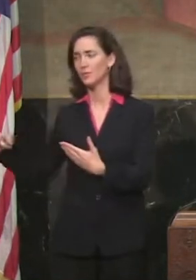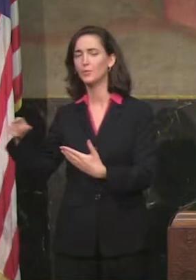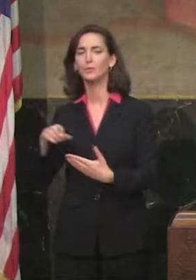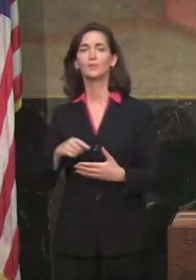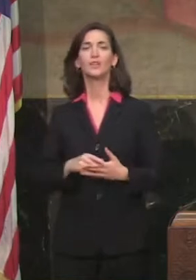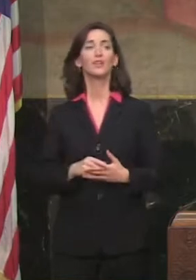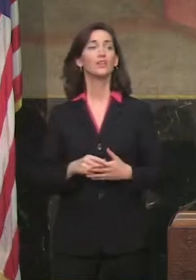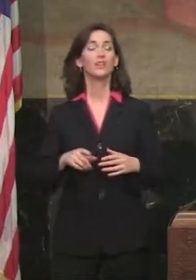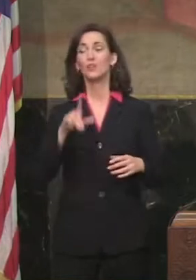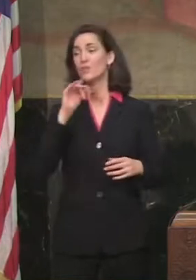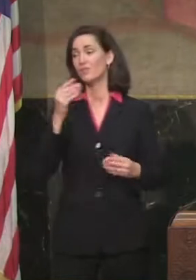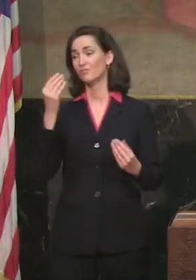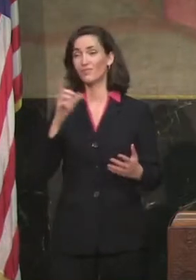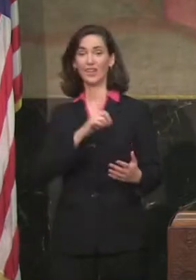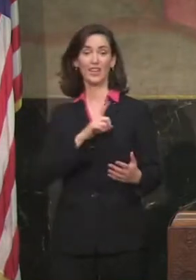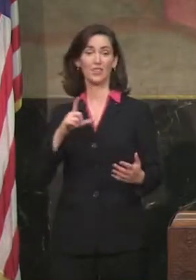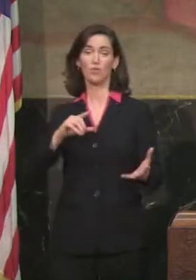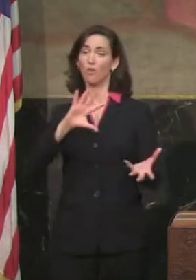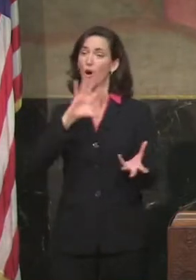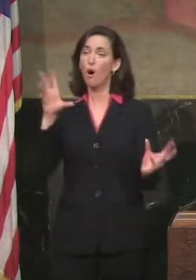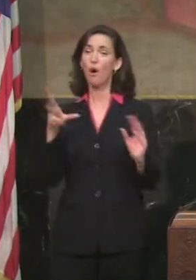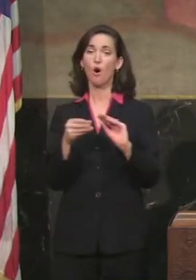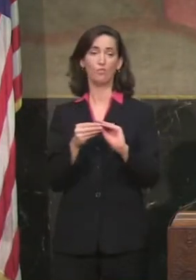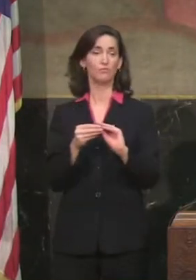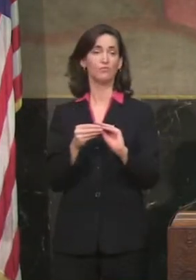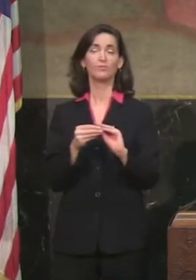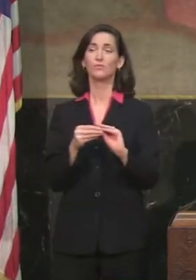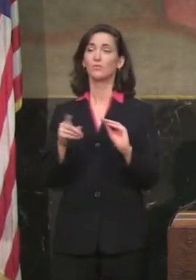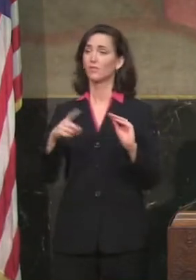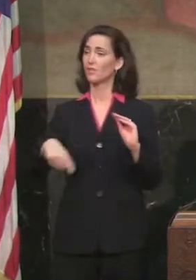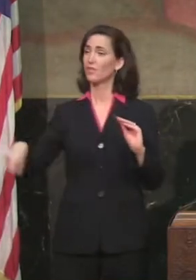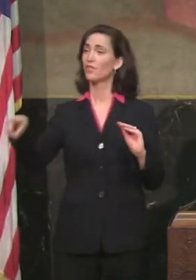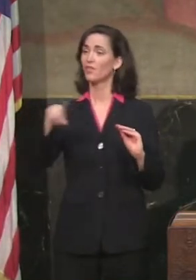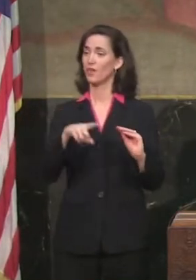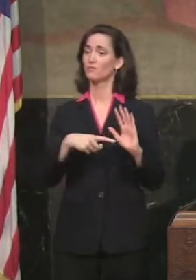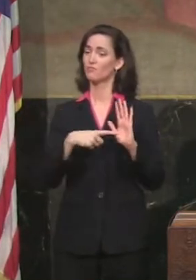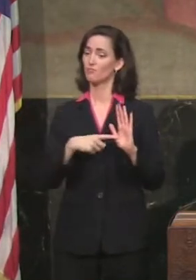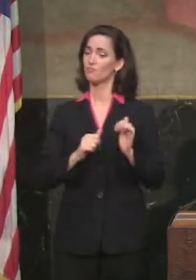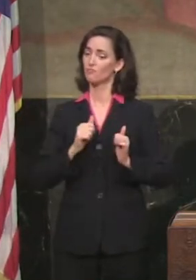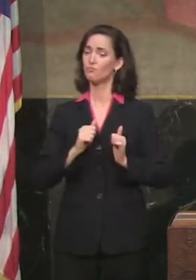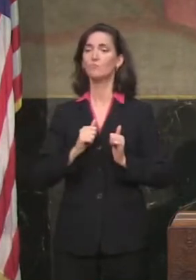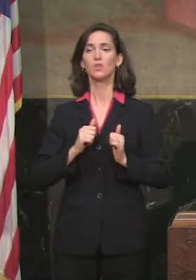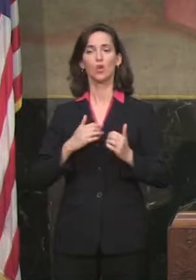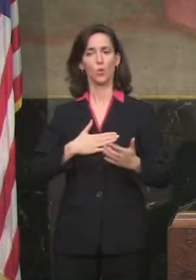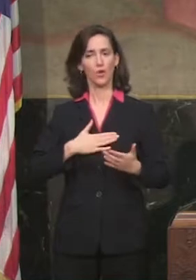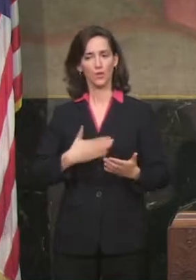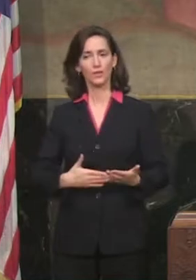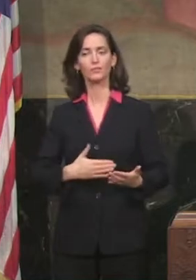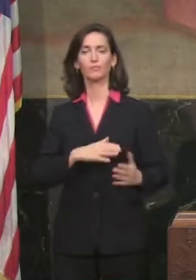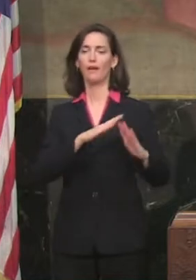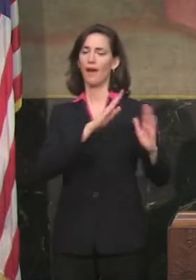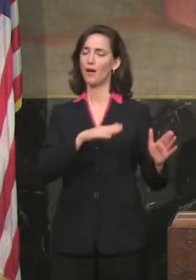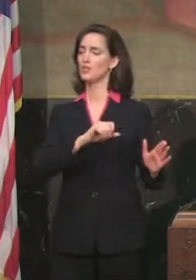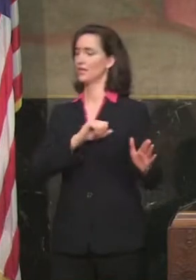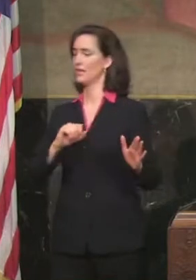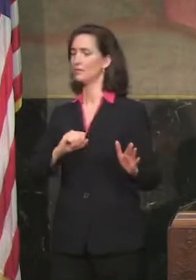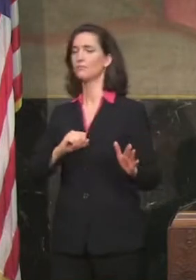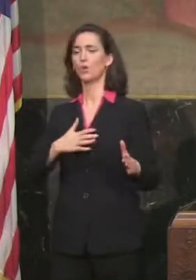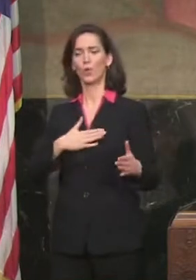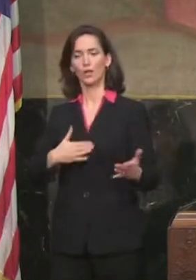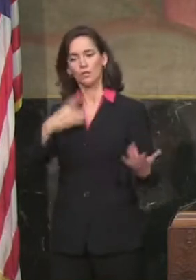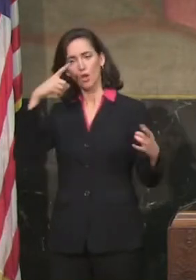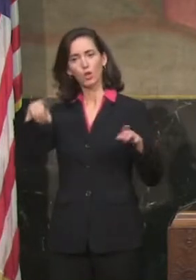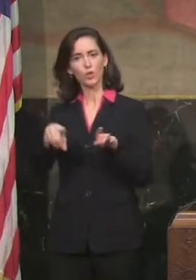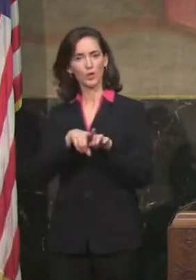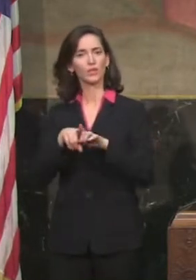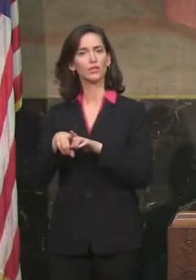And really the legislature as a whole, that they did show that they were willing to come together in both the House and the Senate and to work hard